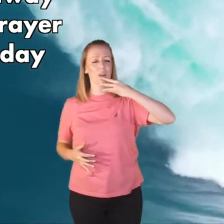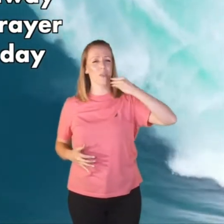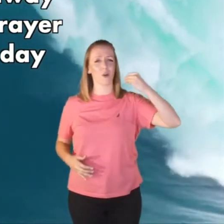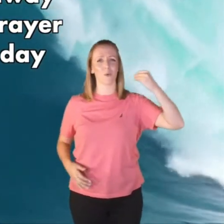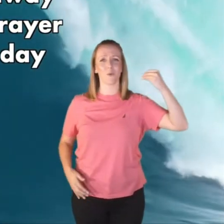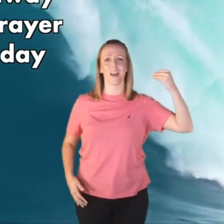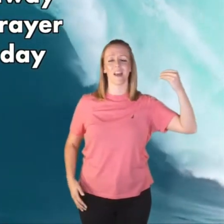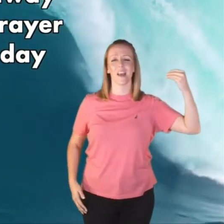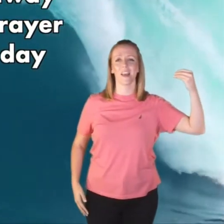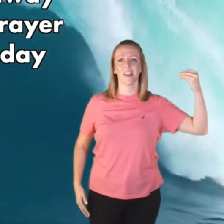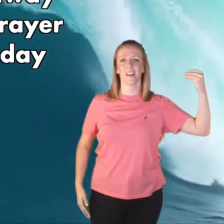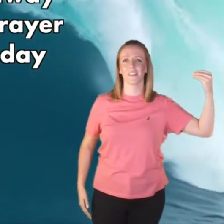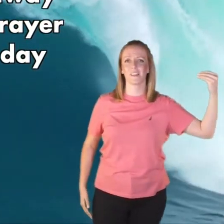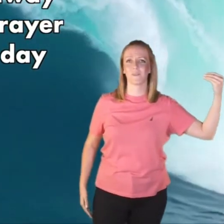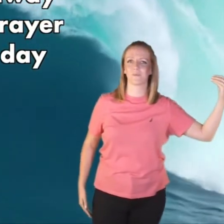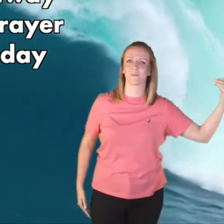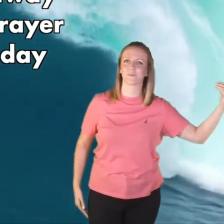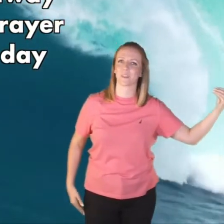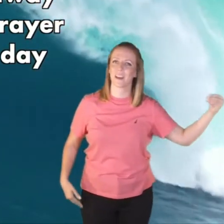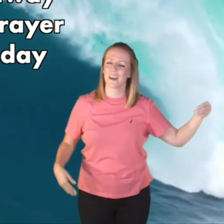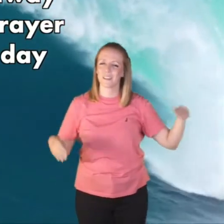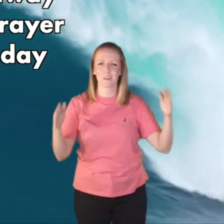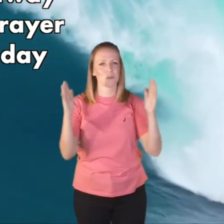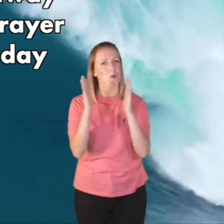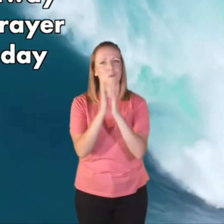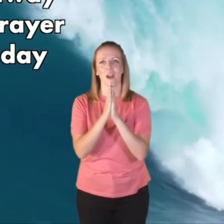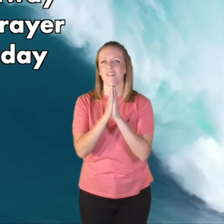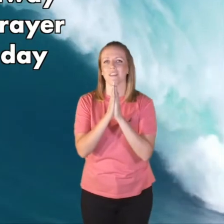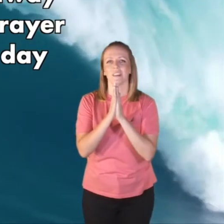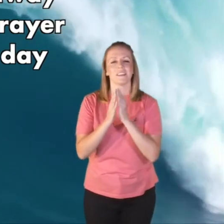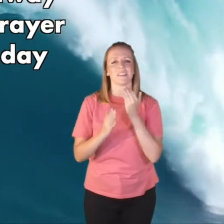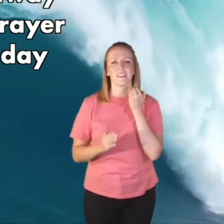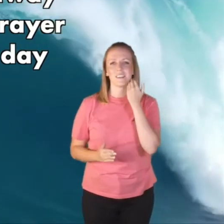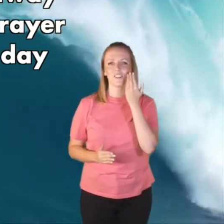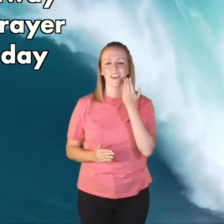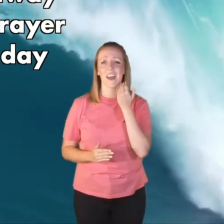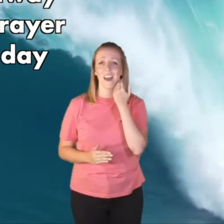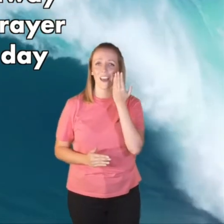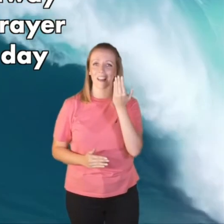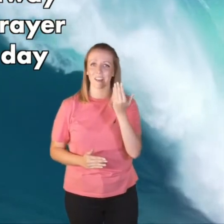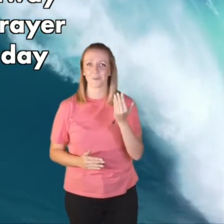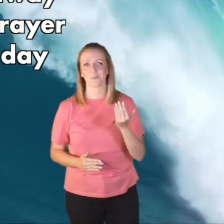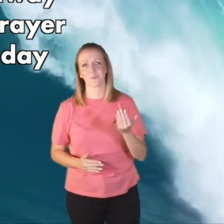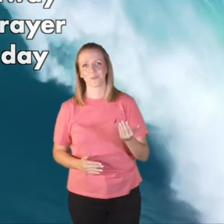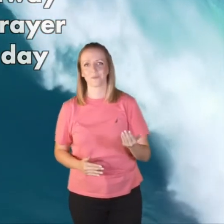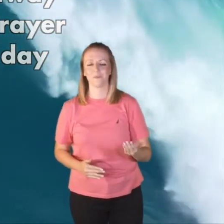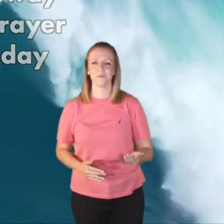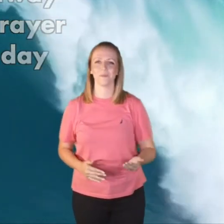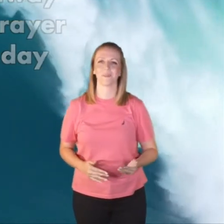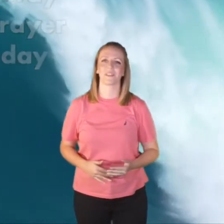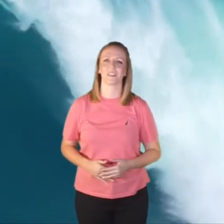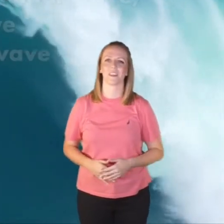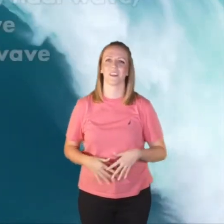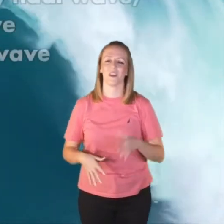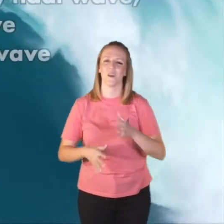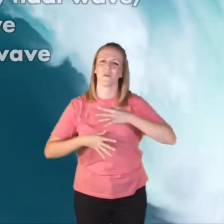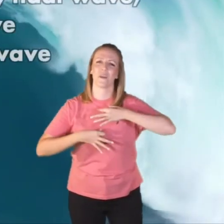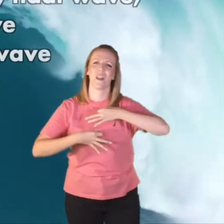our breath away. Our simple prayer is this each day.